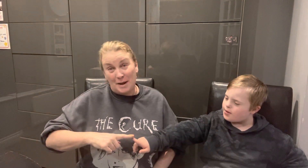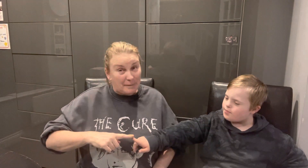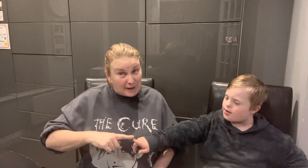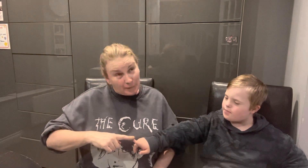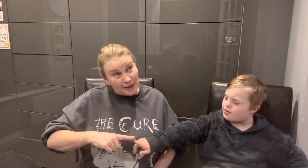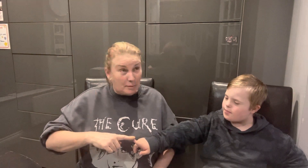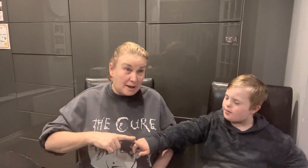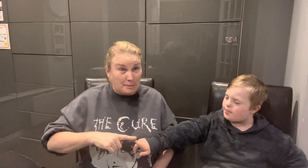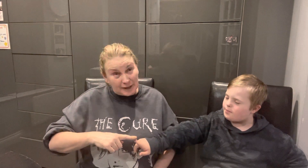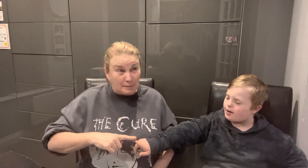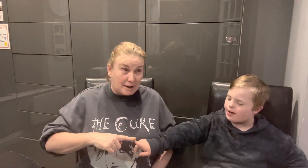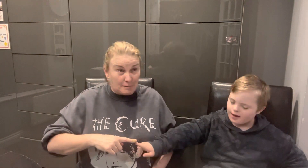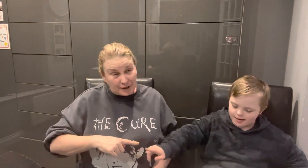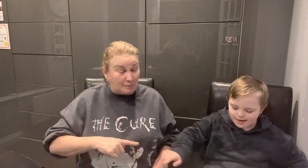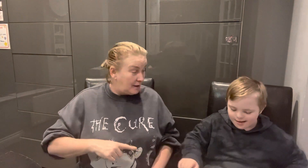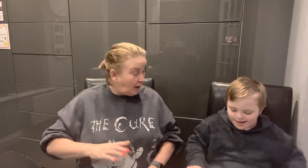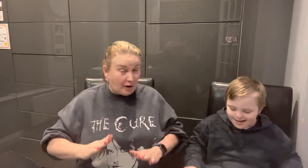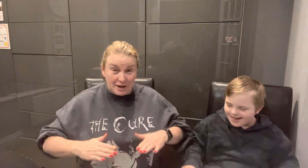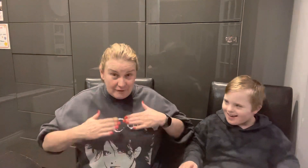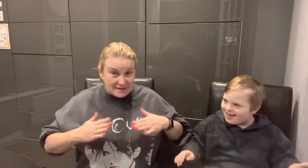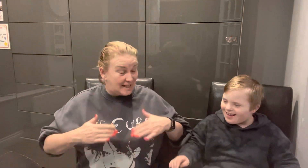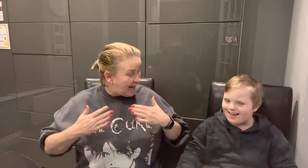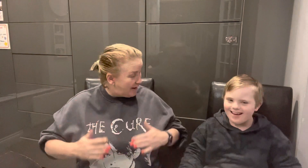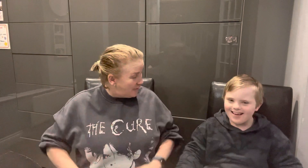Beep, beep, beep, beep, beep, beep, beep, beep, beep. Are you ready now?